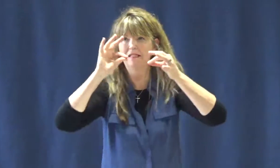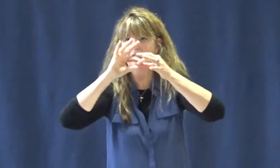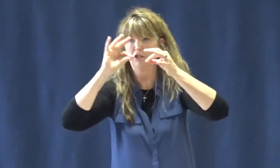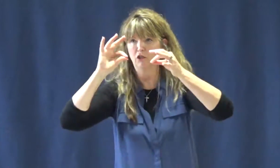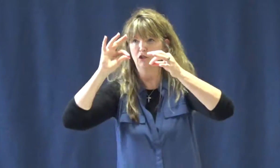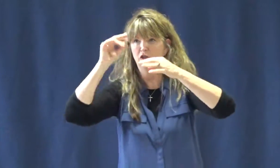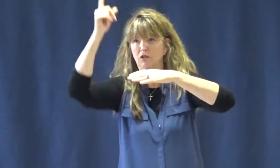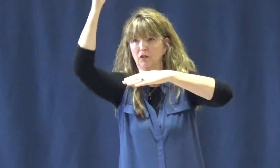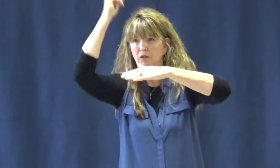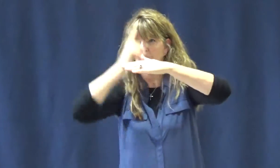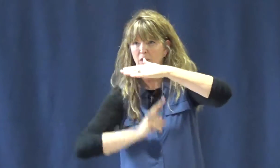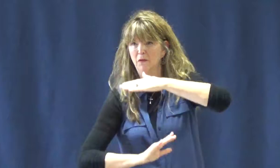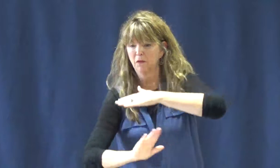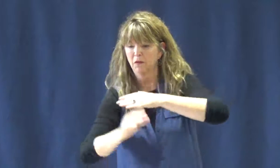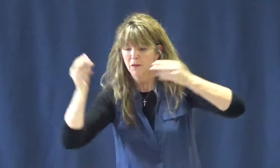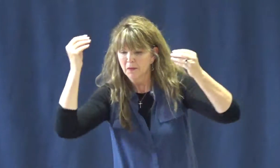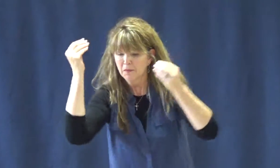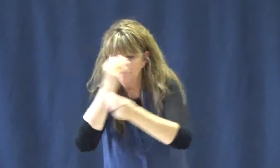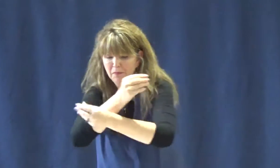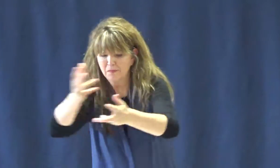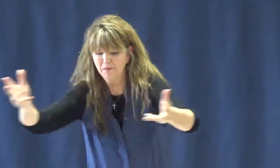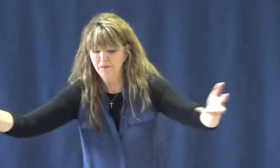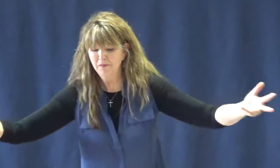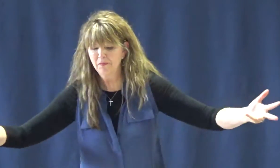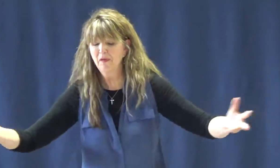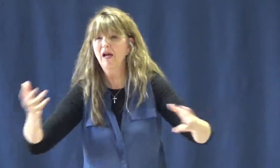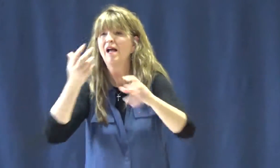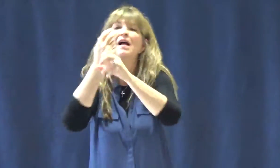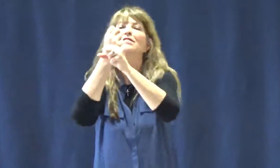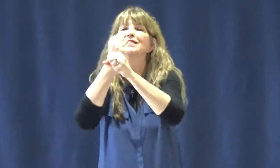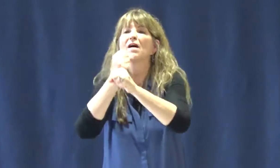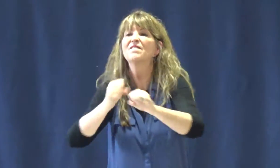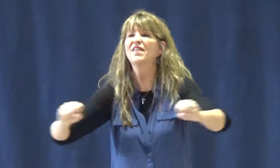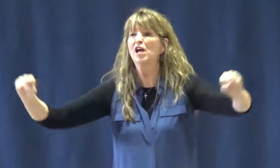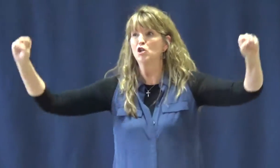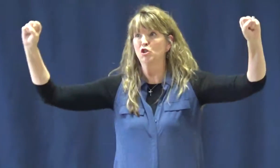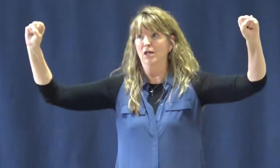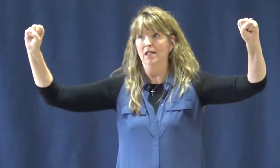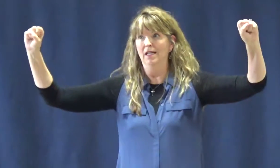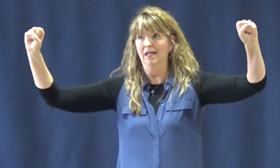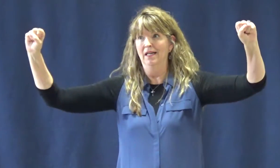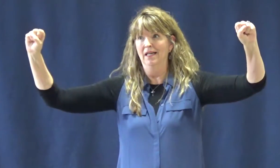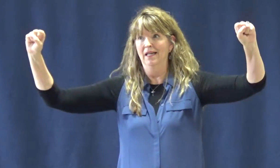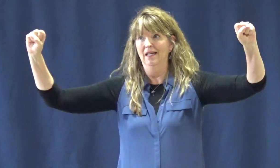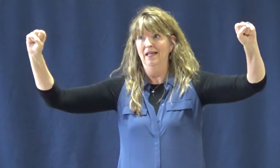his true message, God incarnate message of salvation